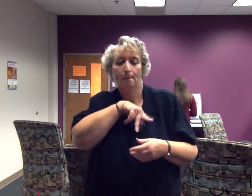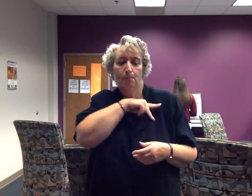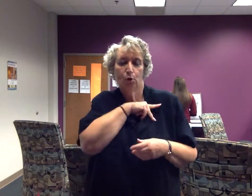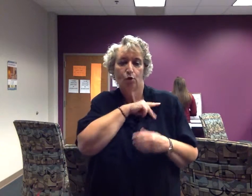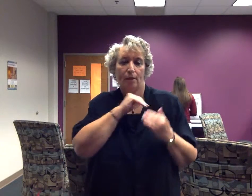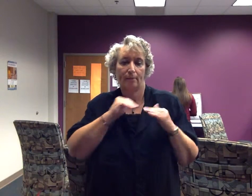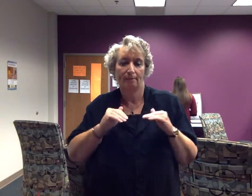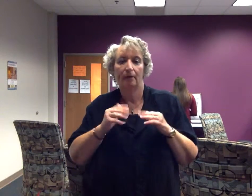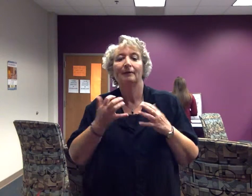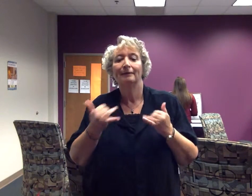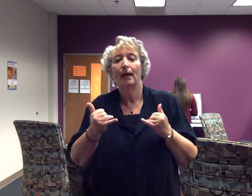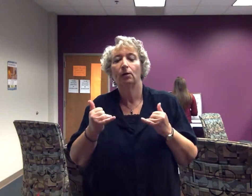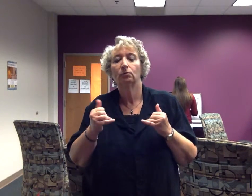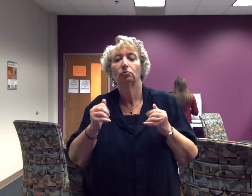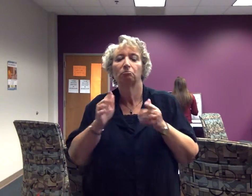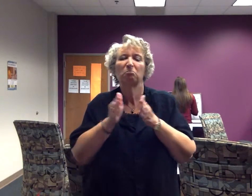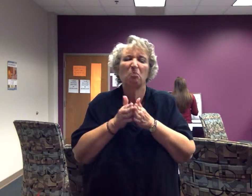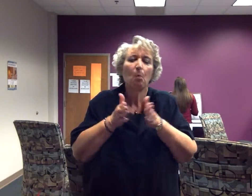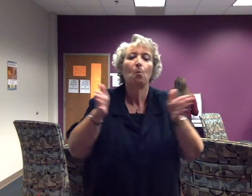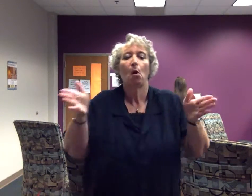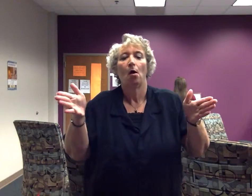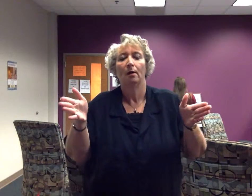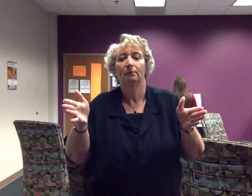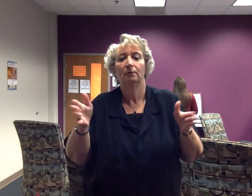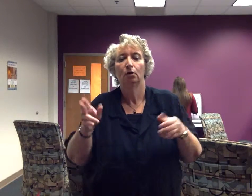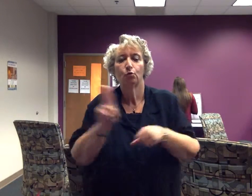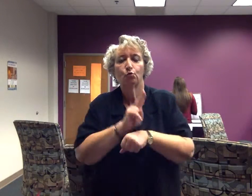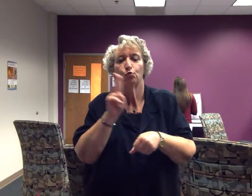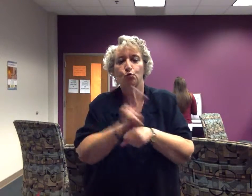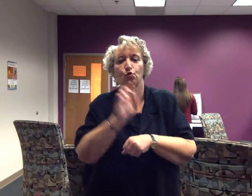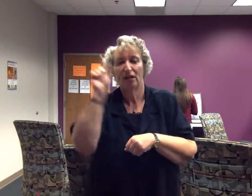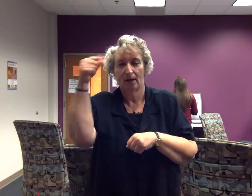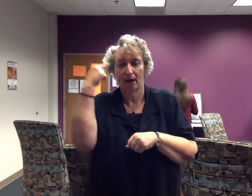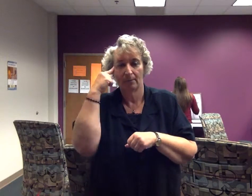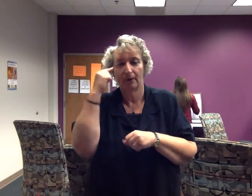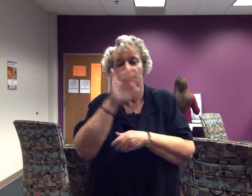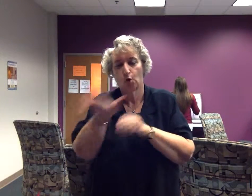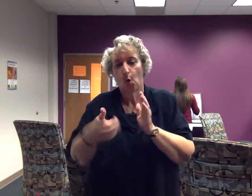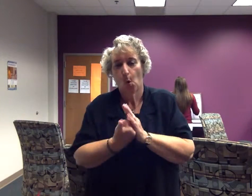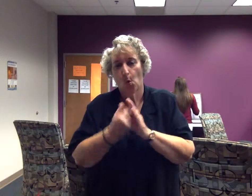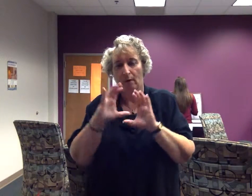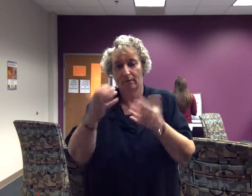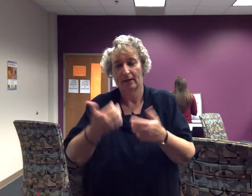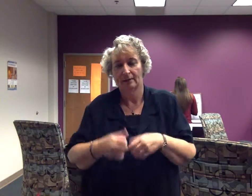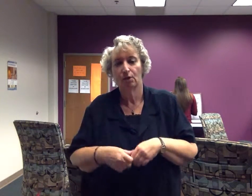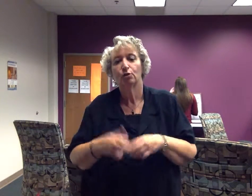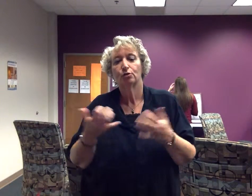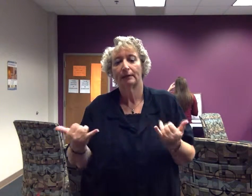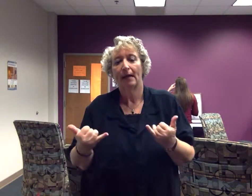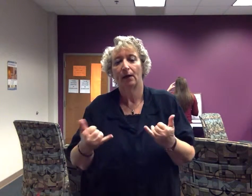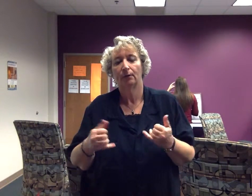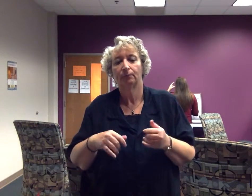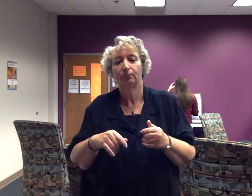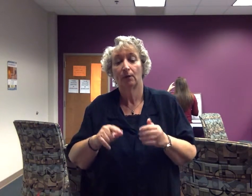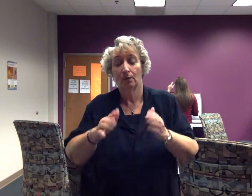make it a little bit bigger, make it a bit broader, something we can use in government through the whole course. So if you would, open up your notebooks, and on that first page,